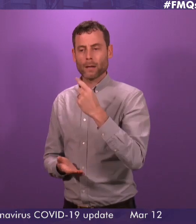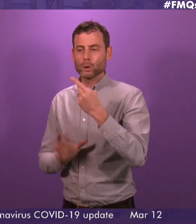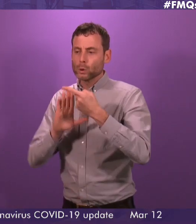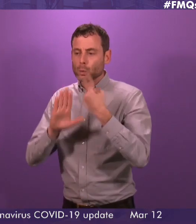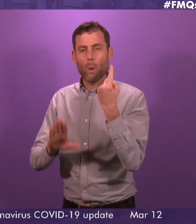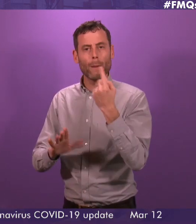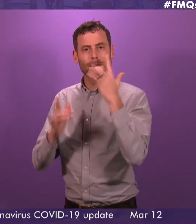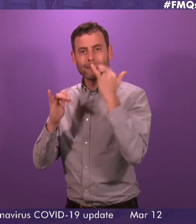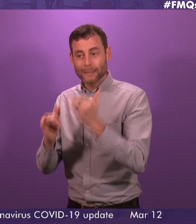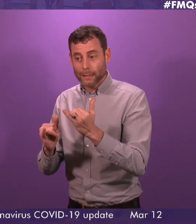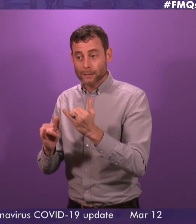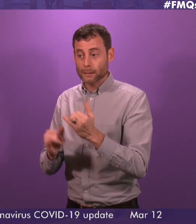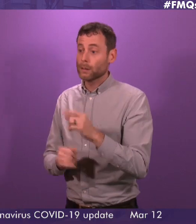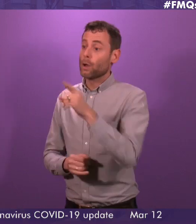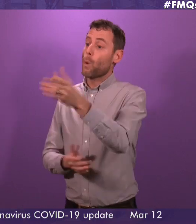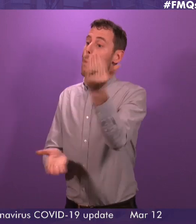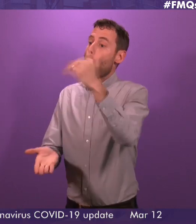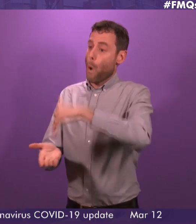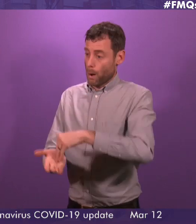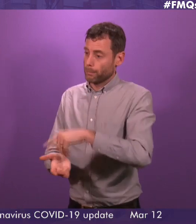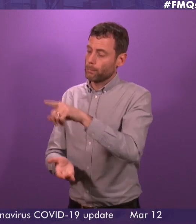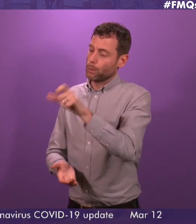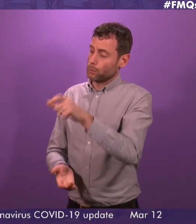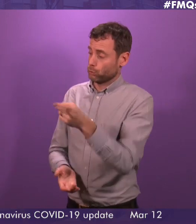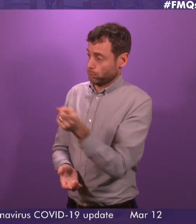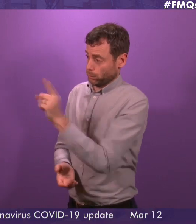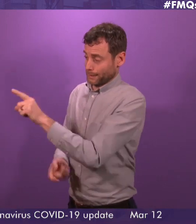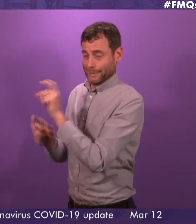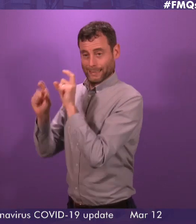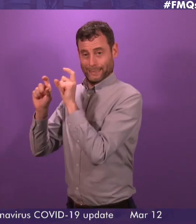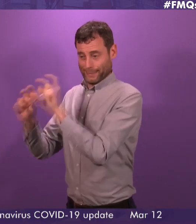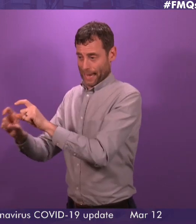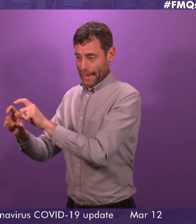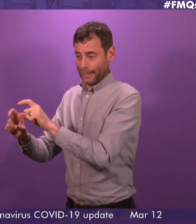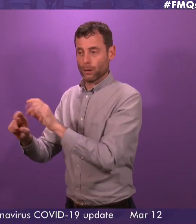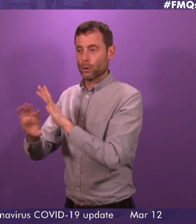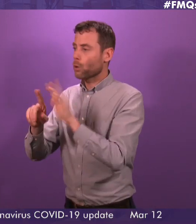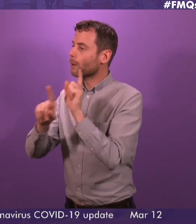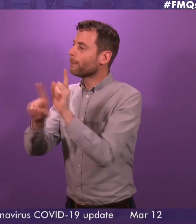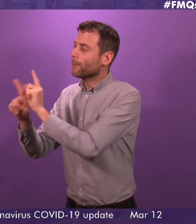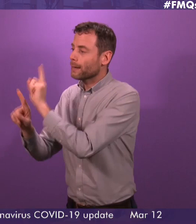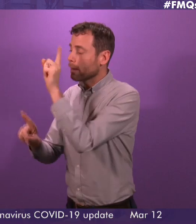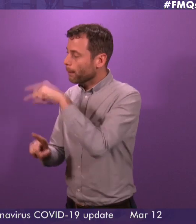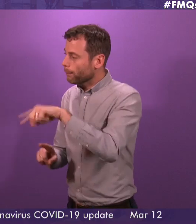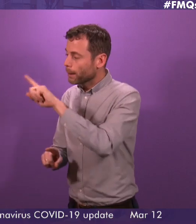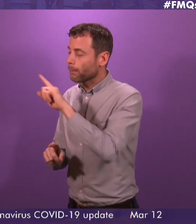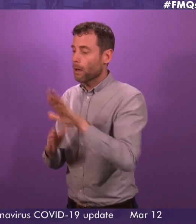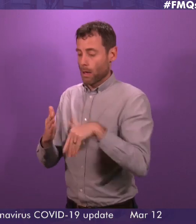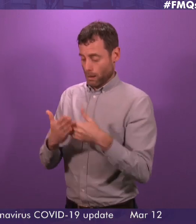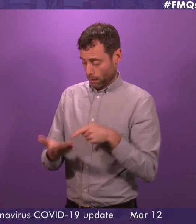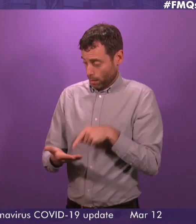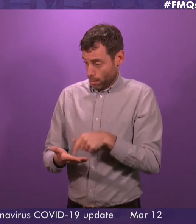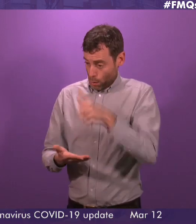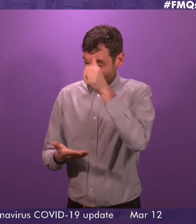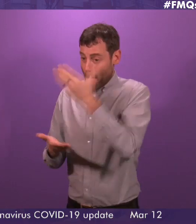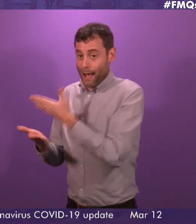to self-isolate until the results are confirmed one way or the other in order to help slow the spread of the virus? Cabinet